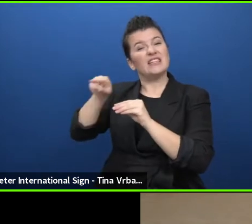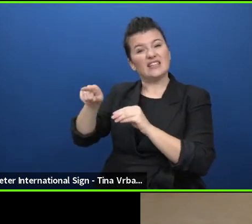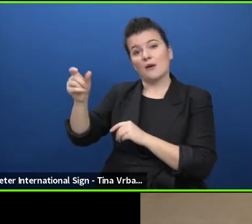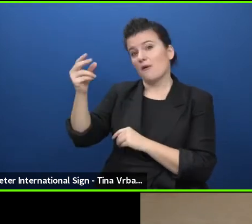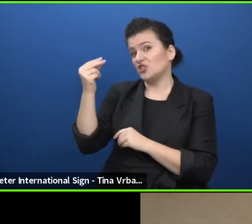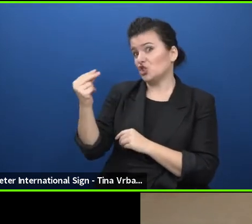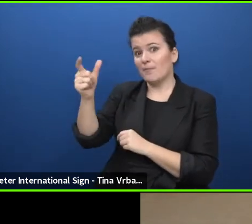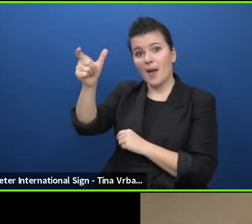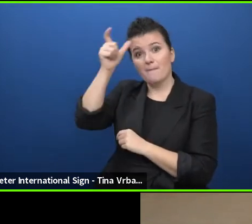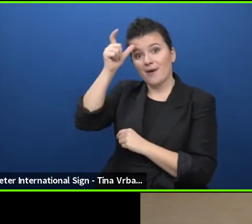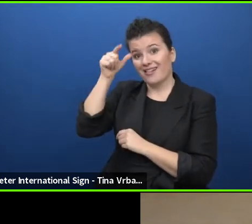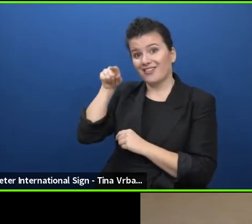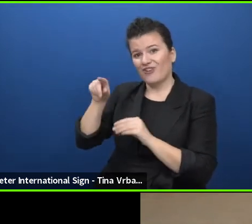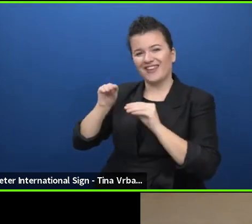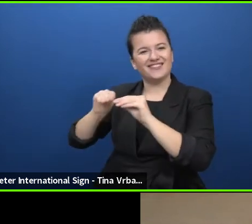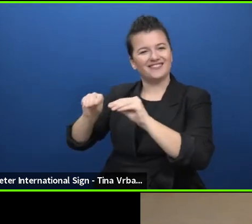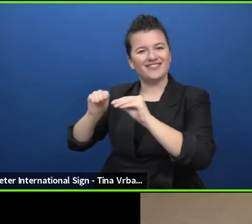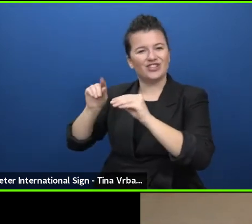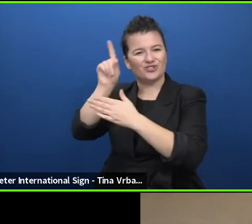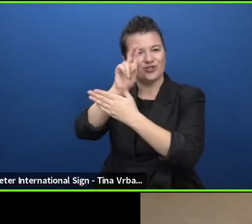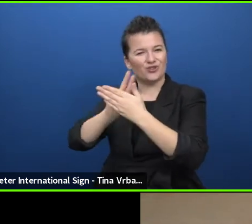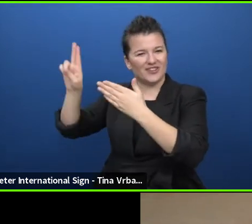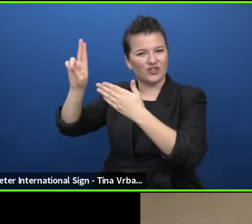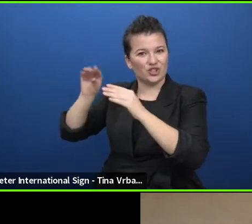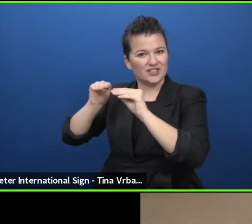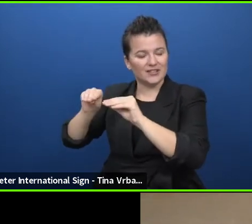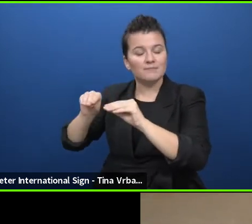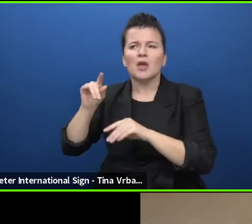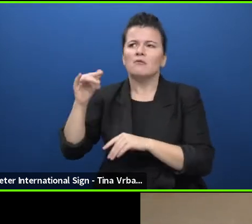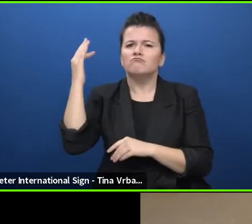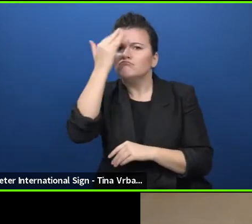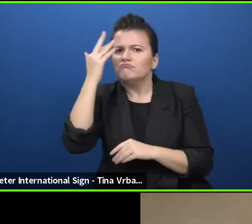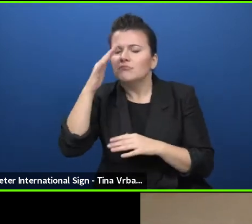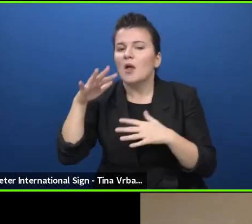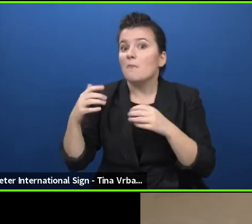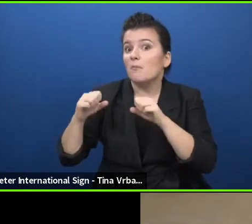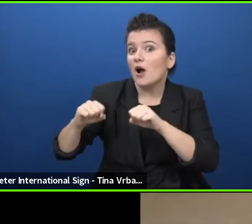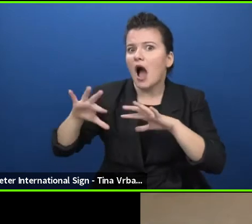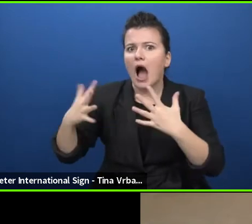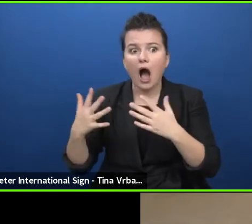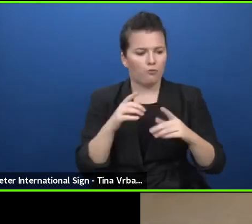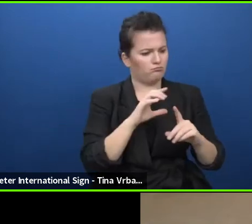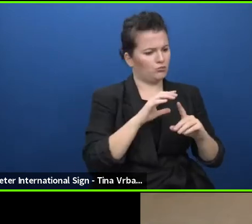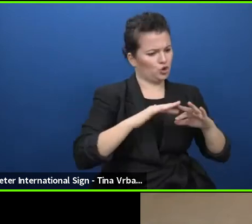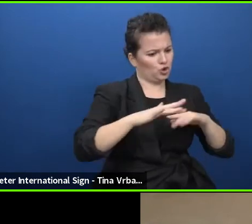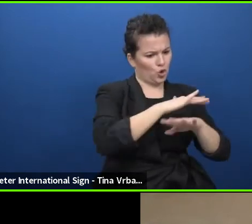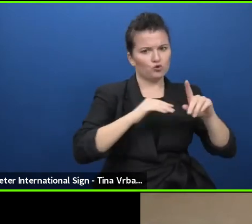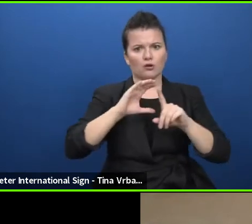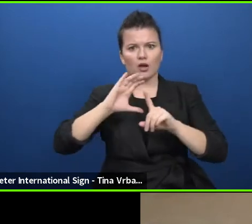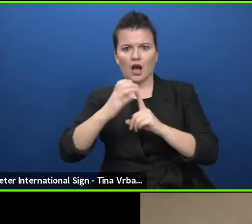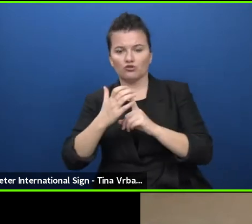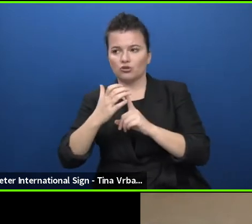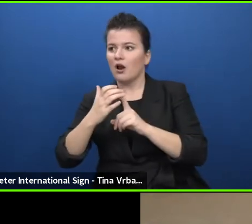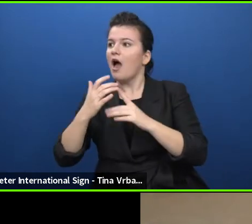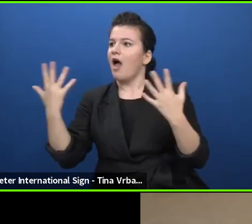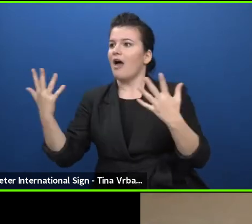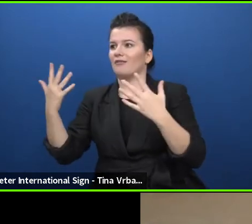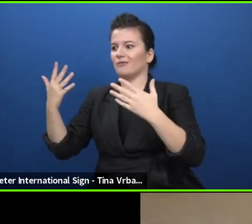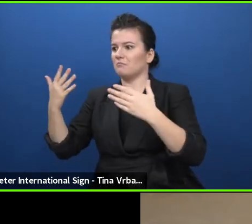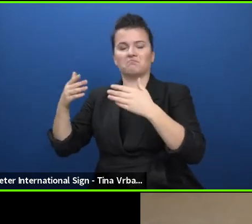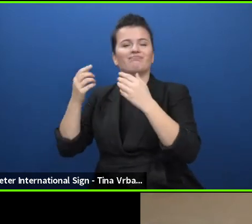And his interests relate to the possibilities of crossing social, cultural and symbolic boundaries.